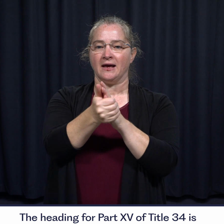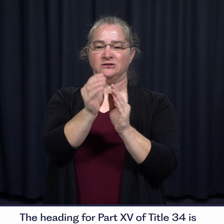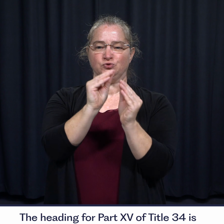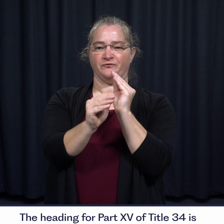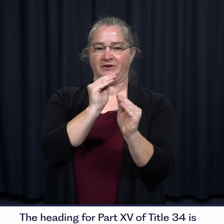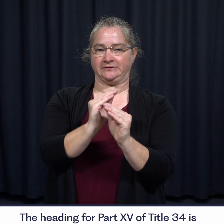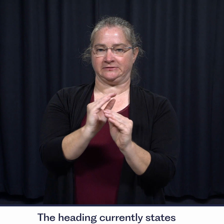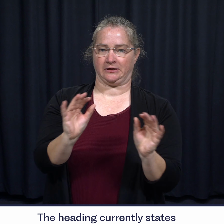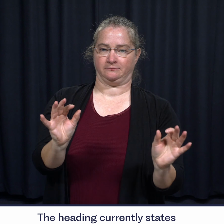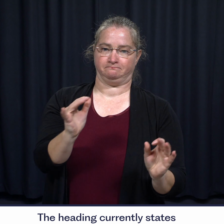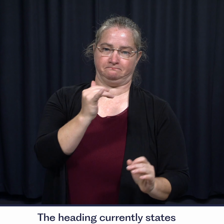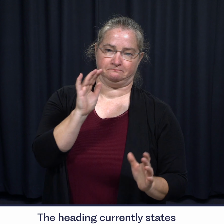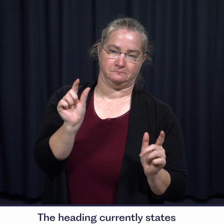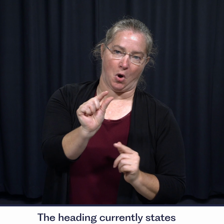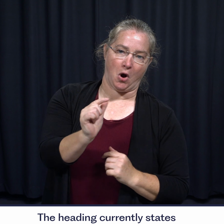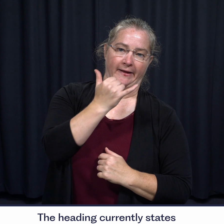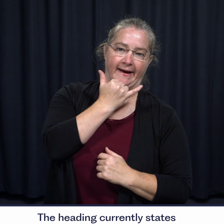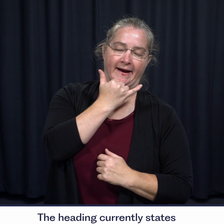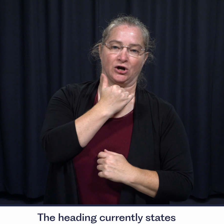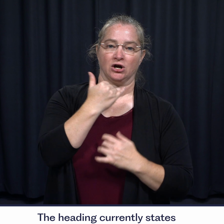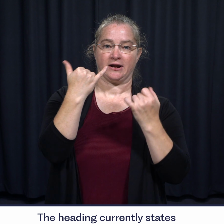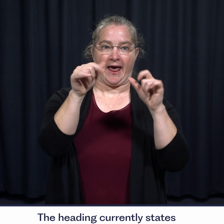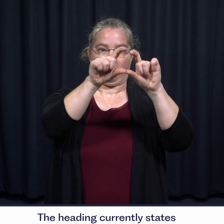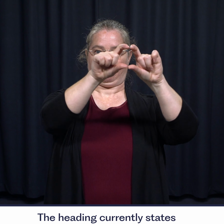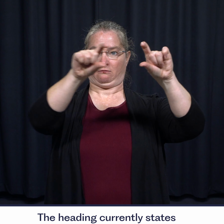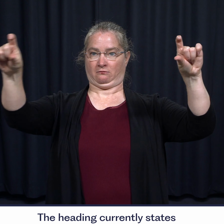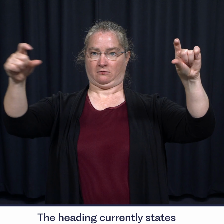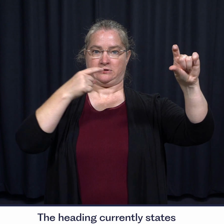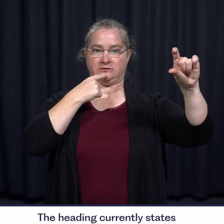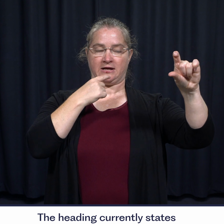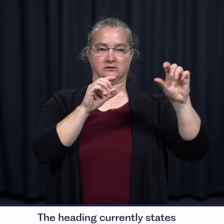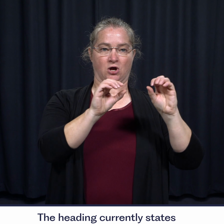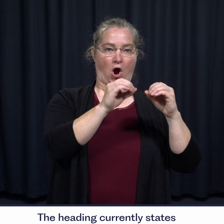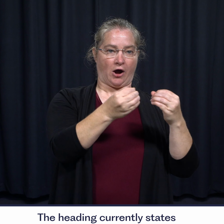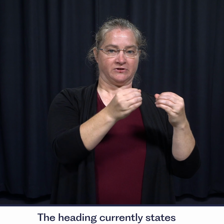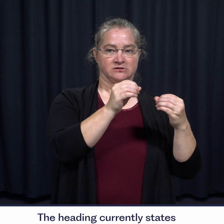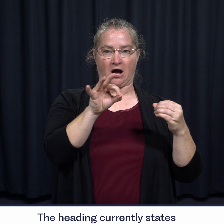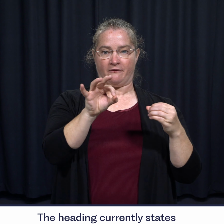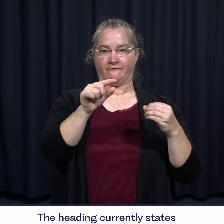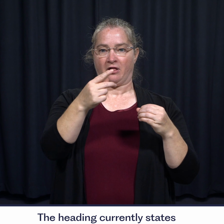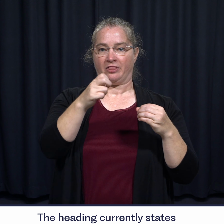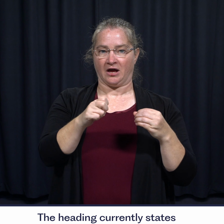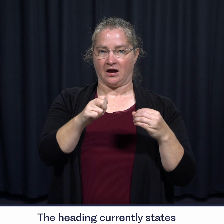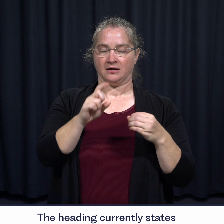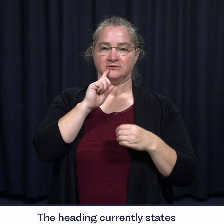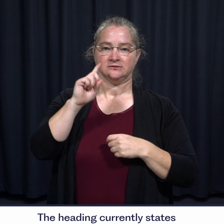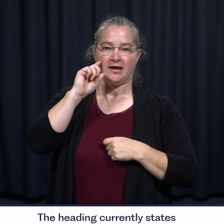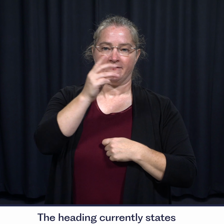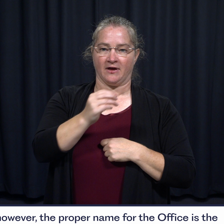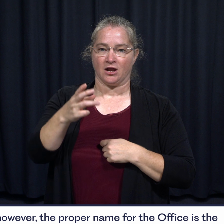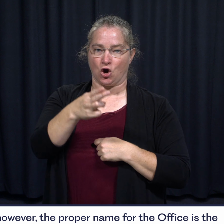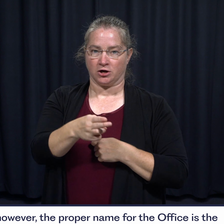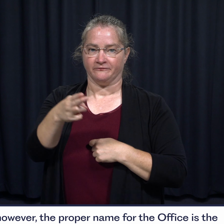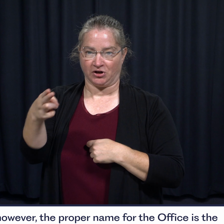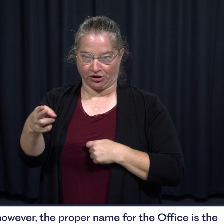error. The heading currently states Office of the Deaf and Hard of Hearing.